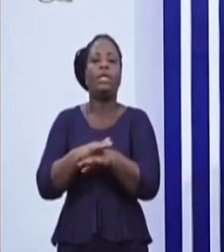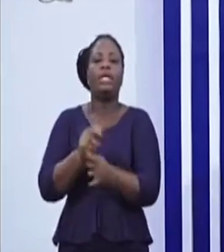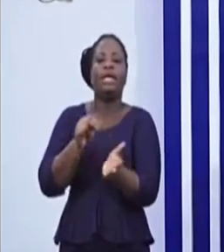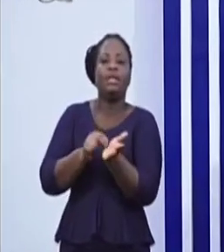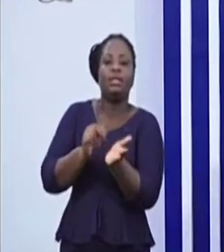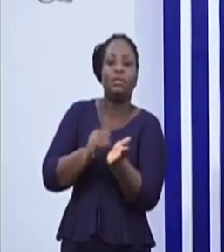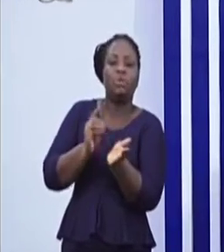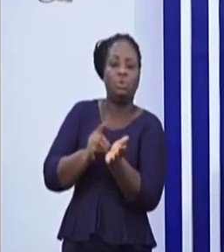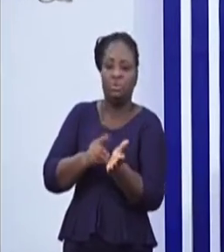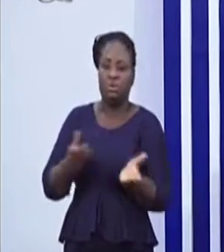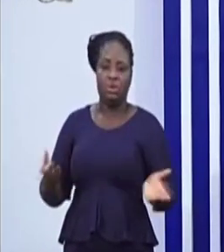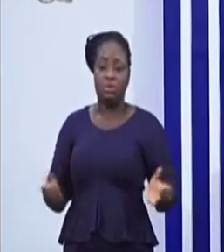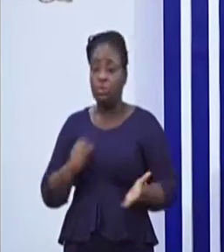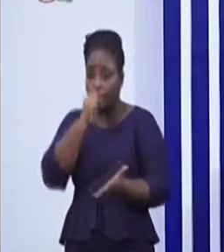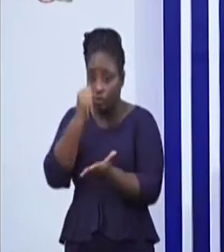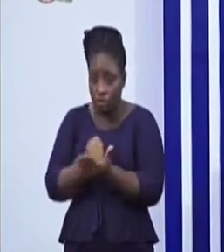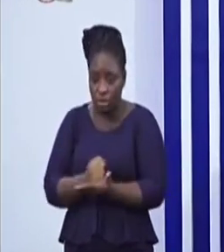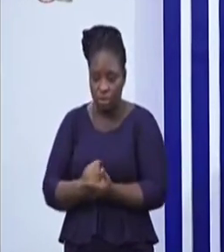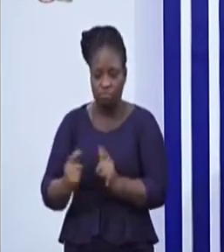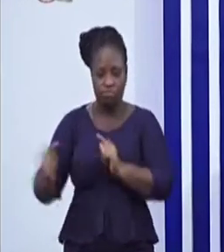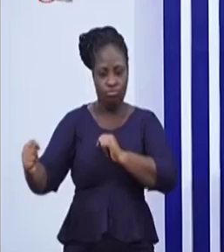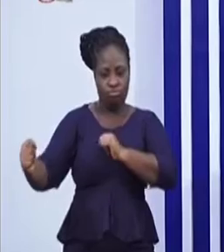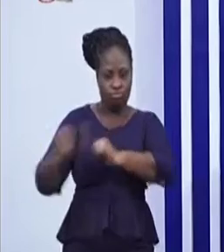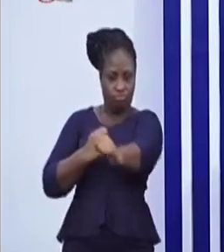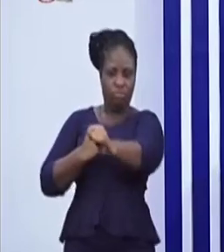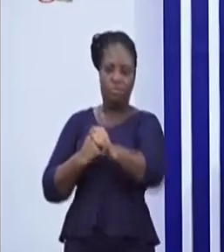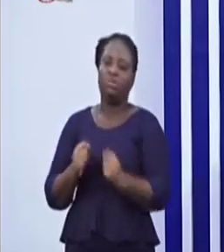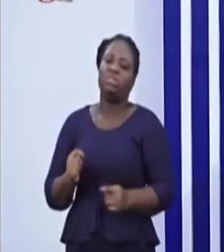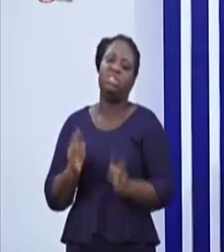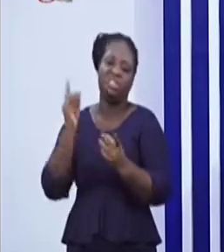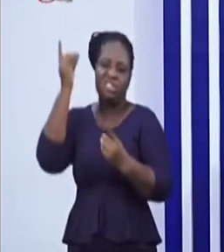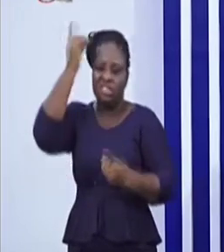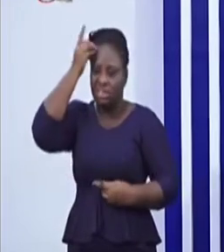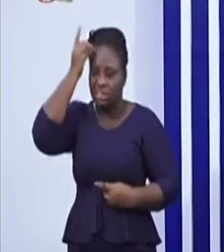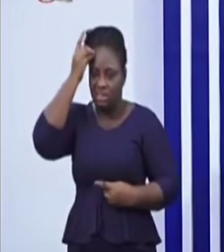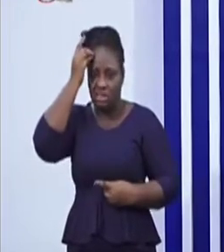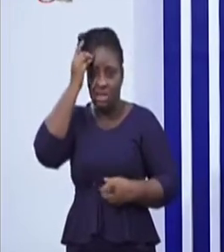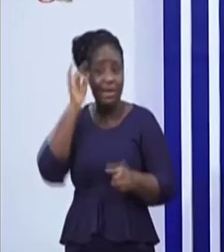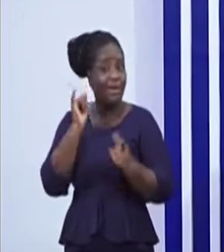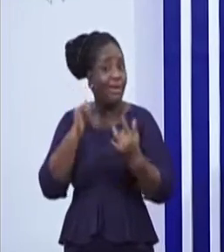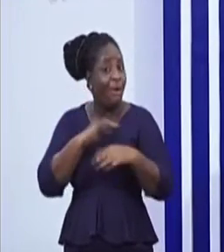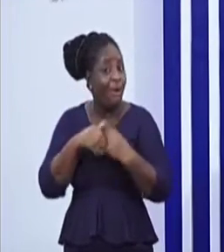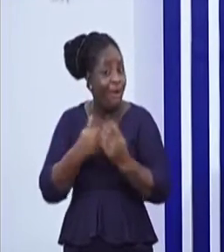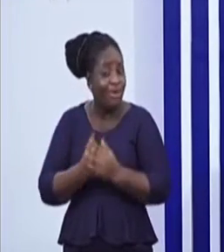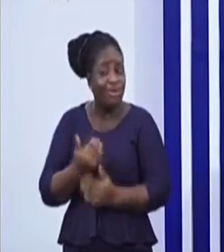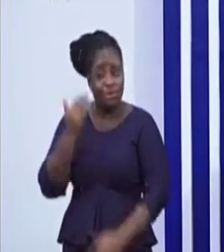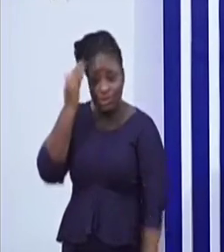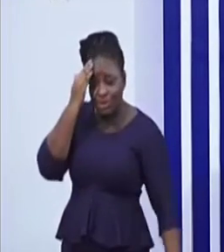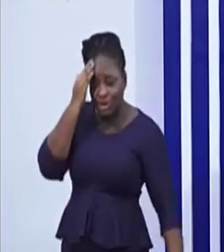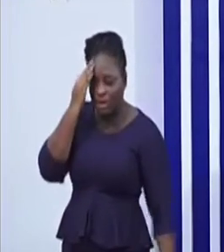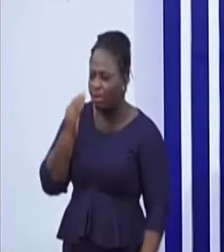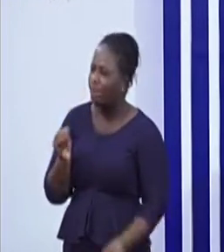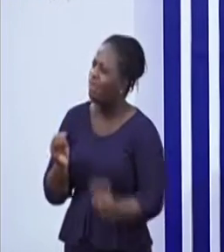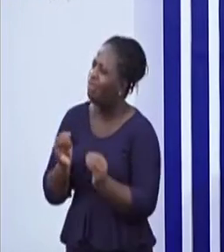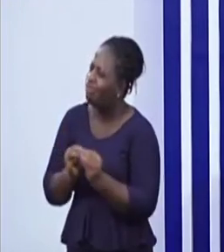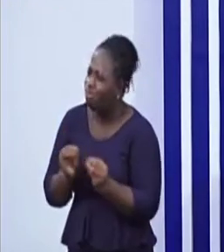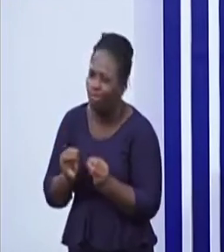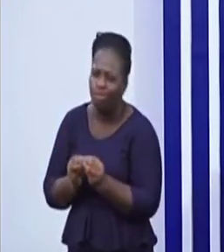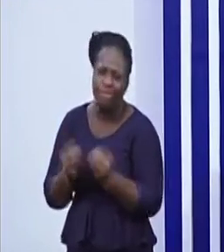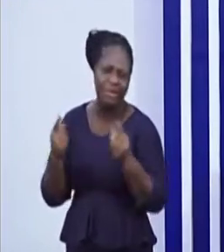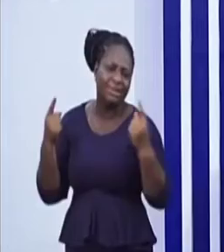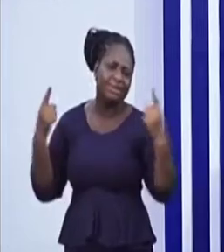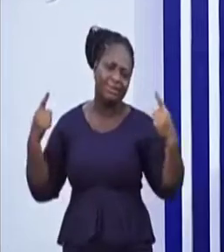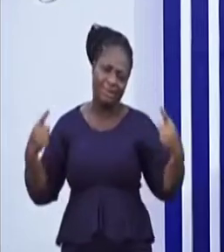attendants, and also to ensure that we don't transmit the disease. So this is just in a nutshell to let you know that a lot is happening behind the